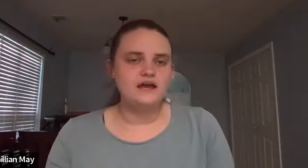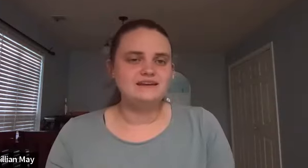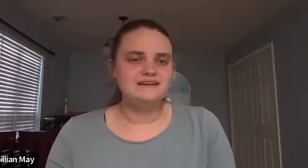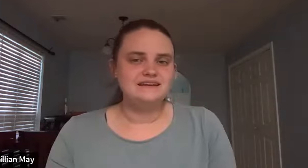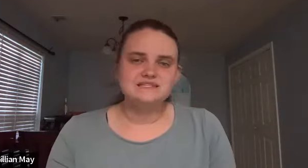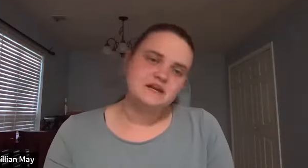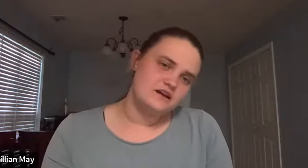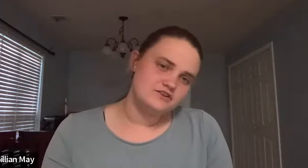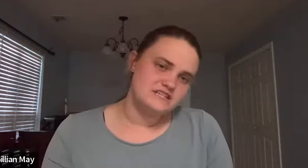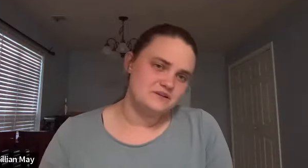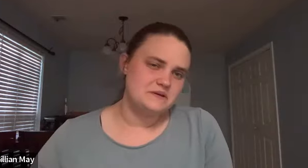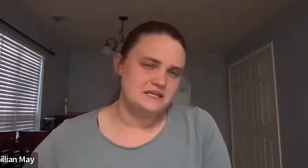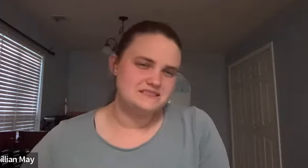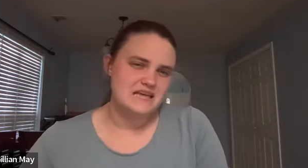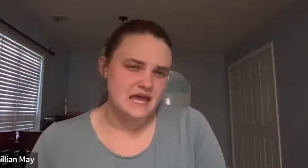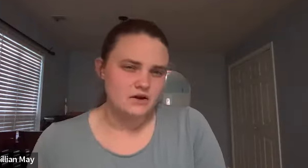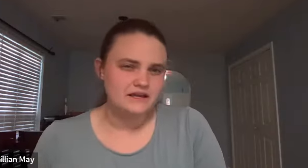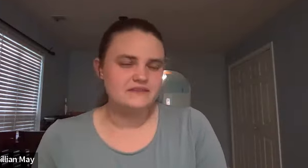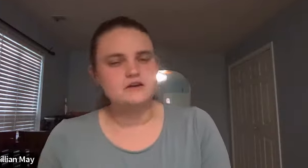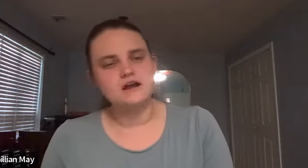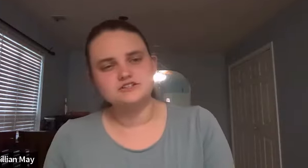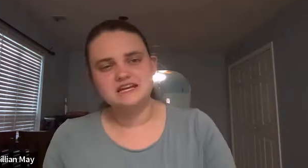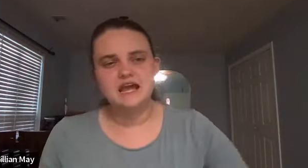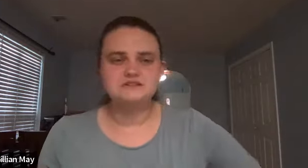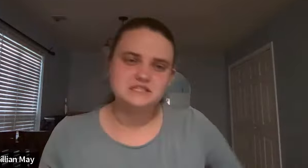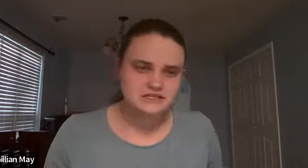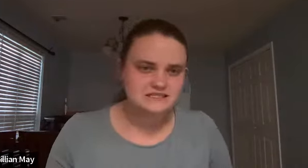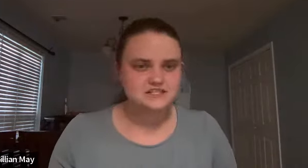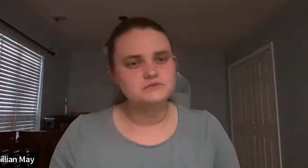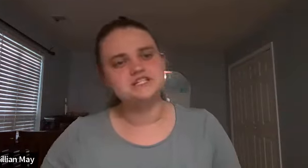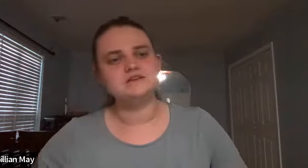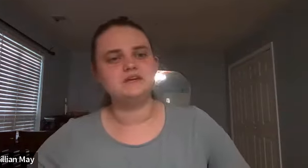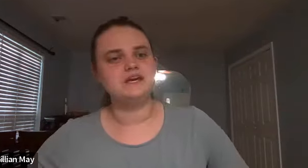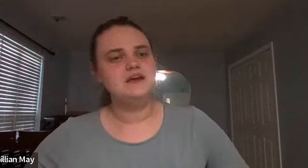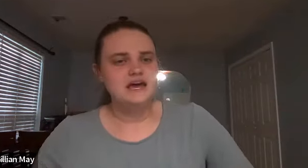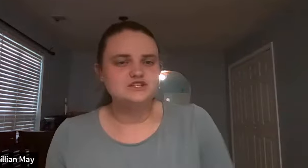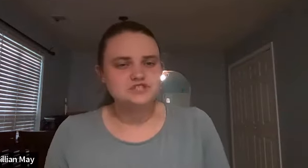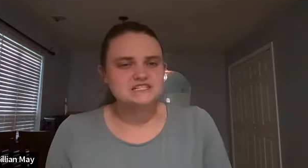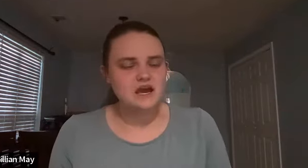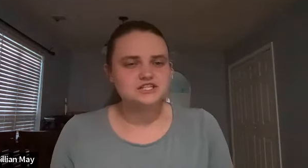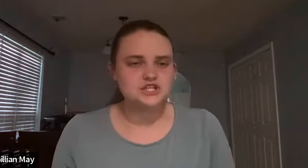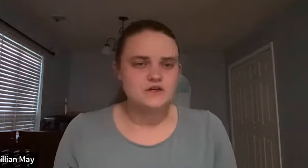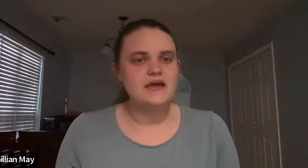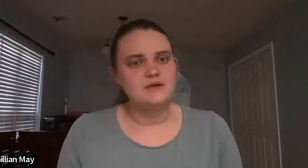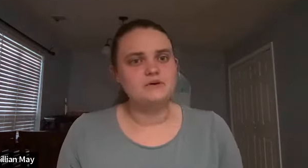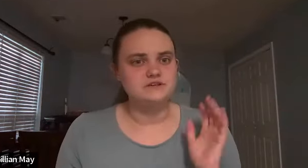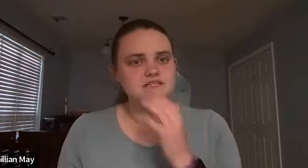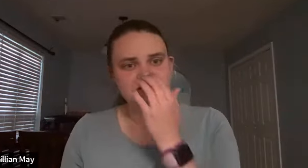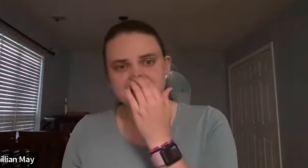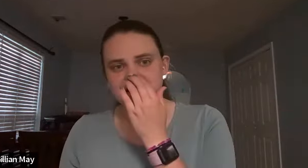on, kids may not understand what's being said on it, and they're not understanding how serious the situation can be. And so just to kind of show them, hey, when you see these things,